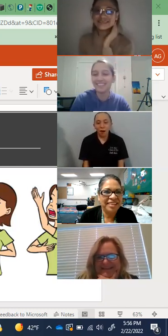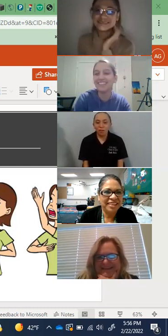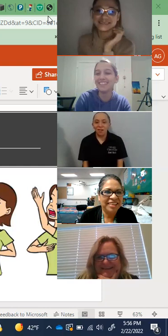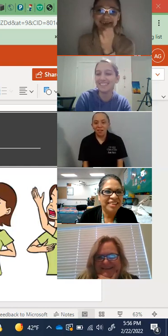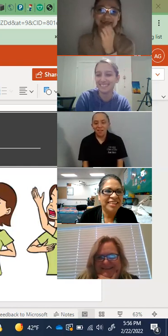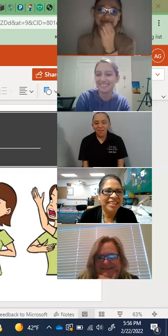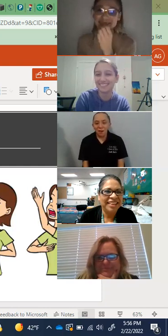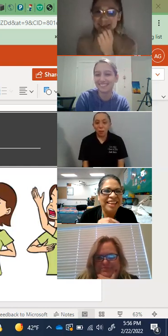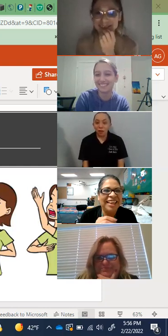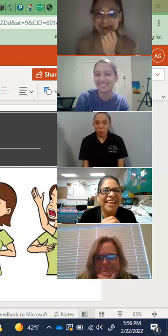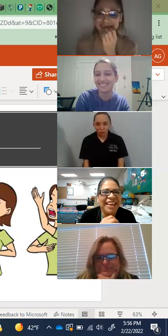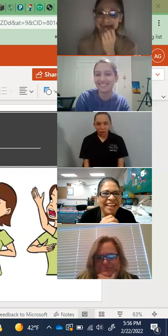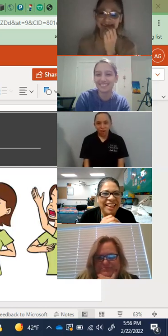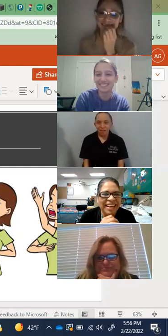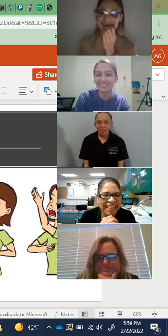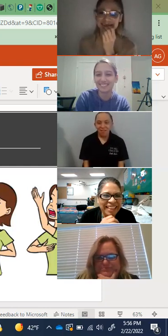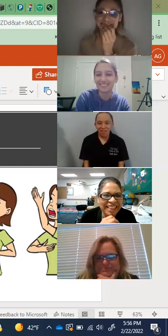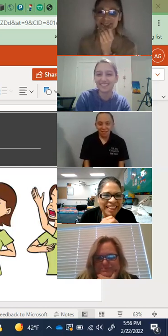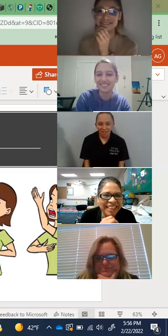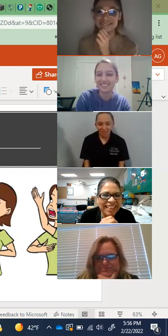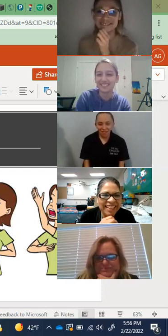Longhorn, yeah. Cowboy, like Wi-Fi.